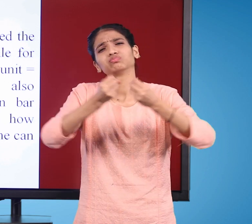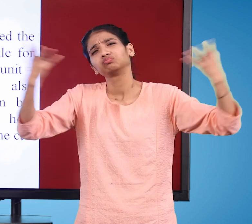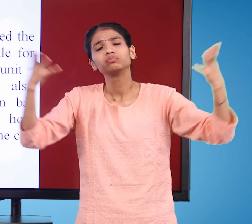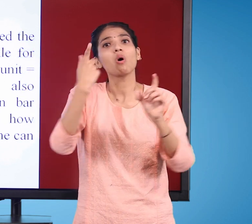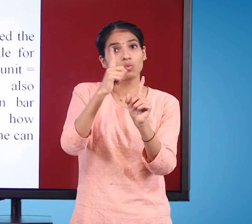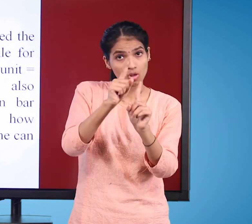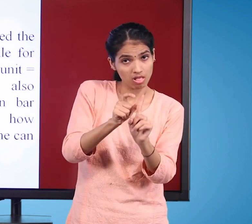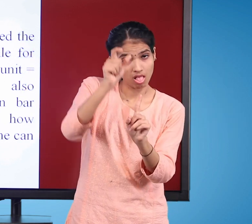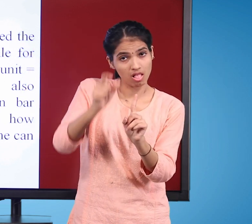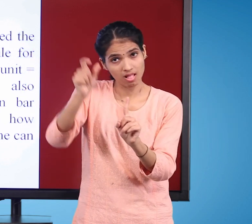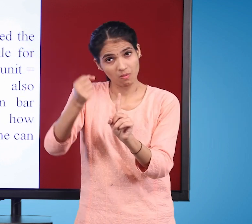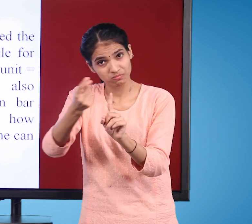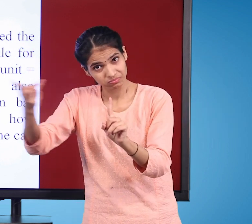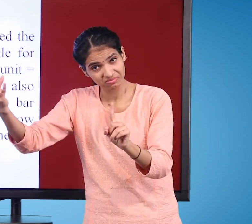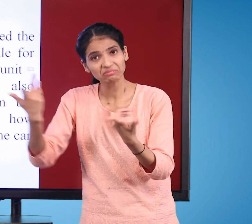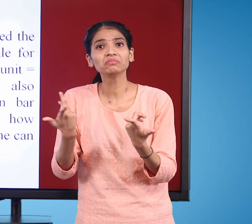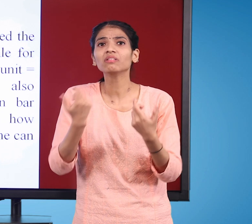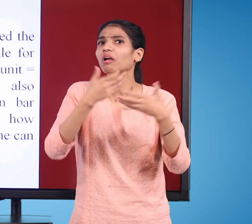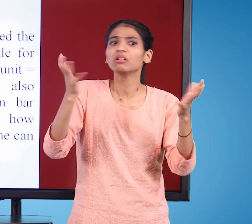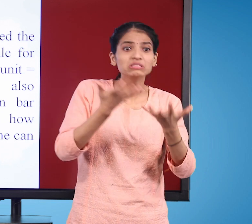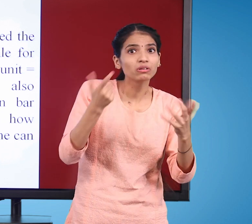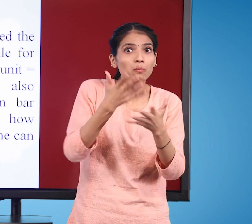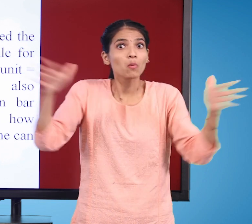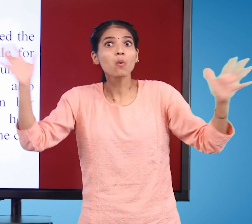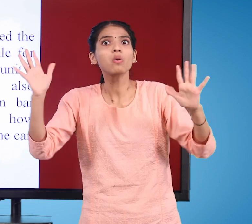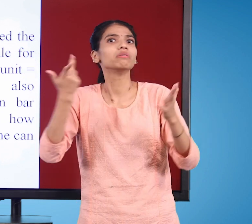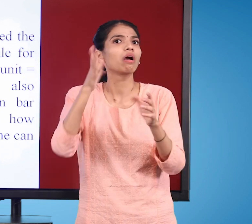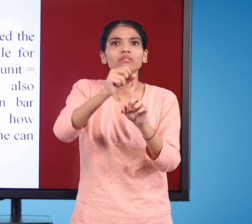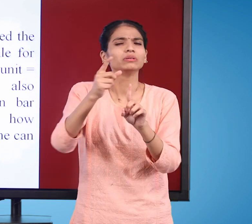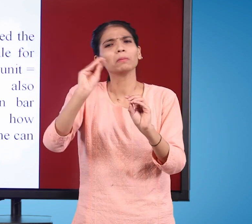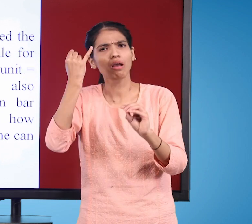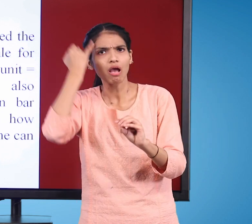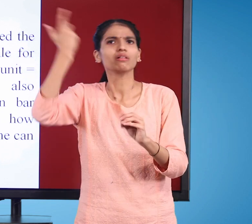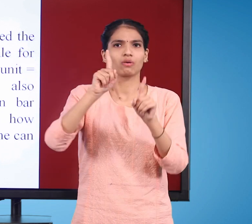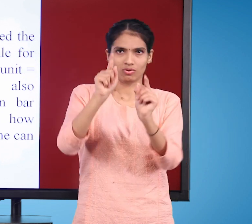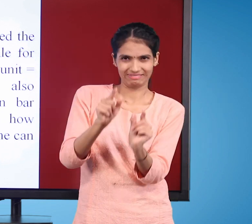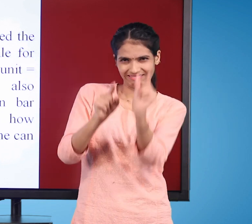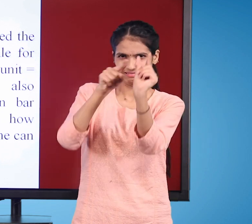example, 1 unit is equal to 100 students. We have also practiced reading a given bar